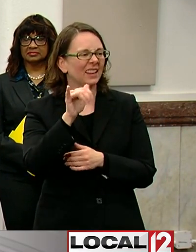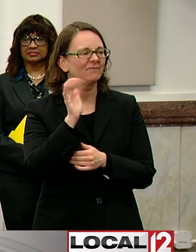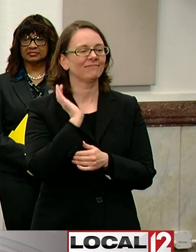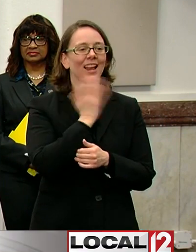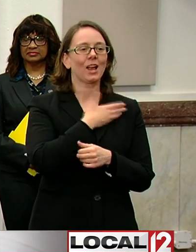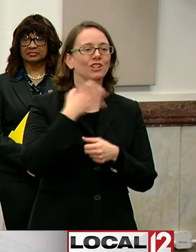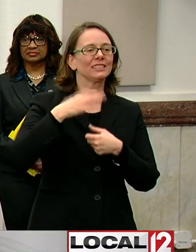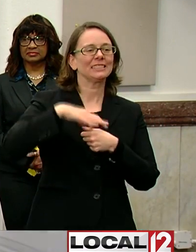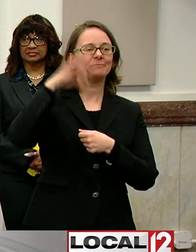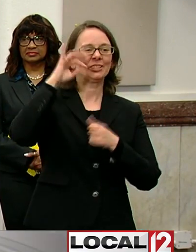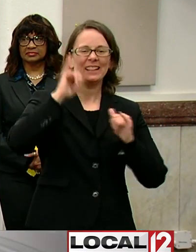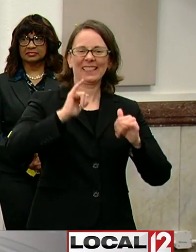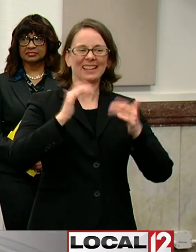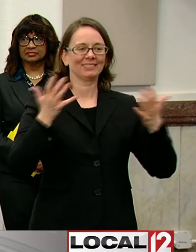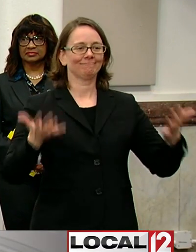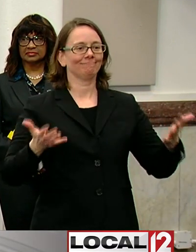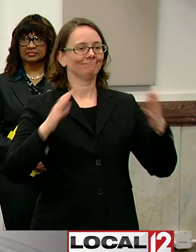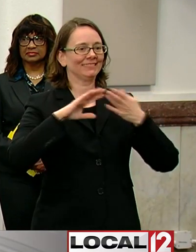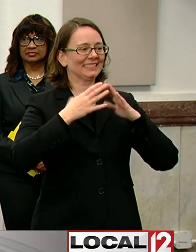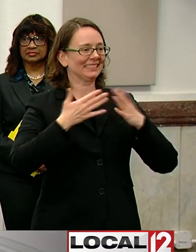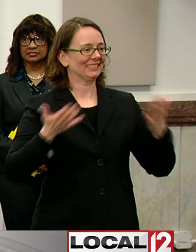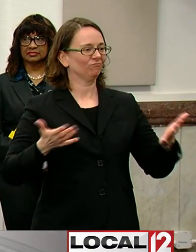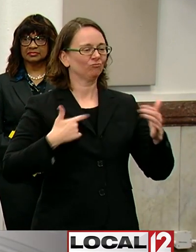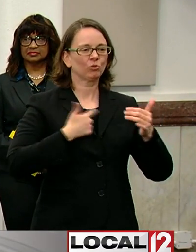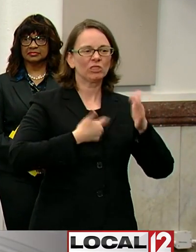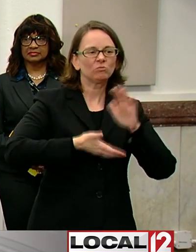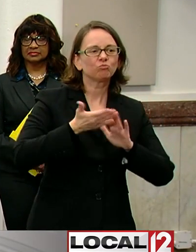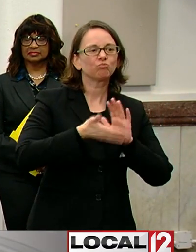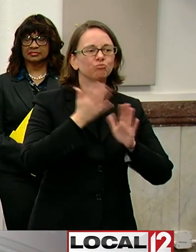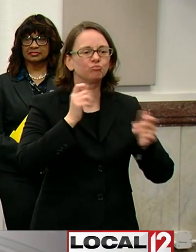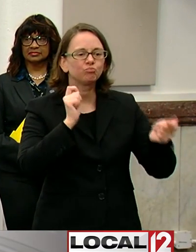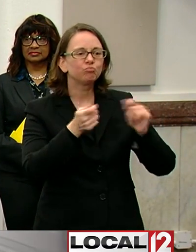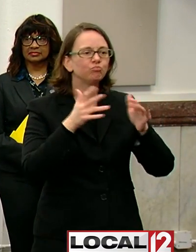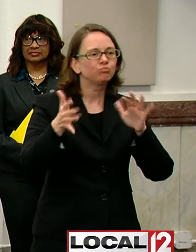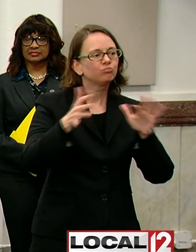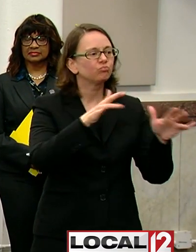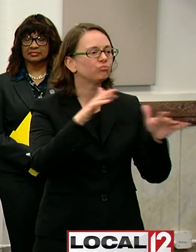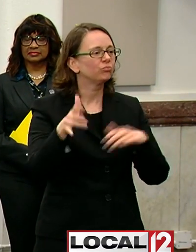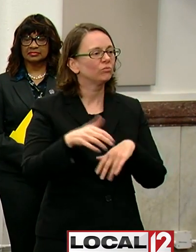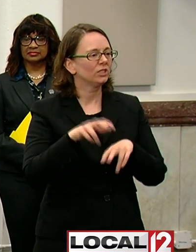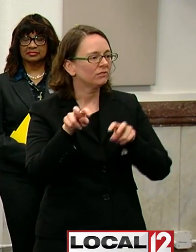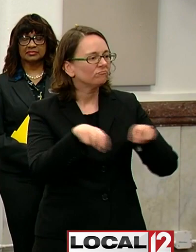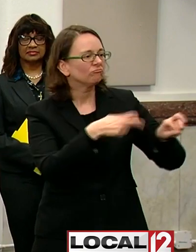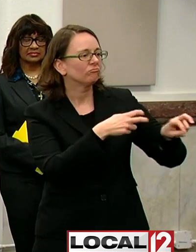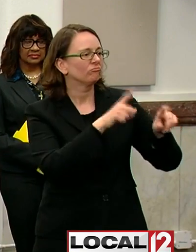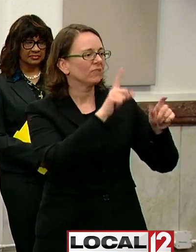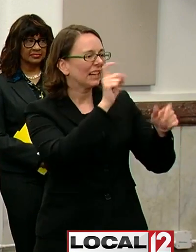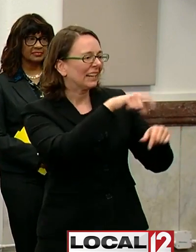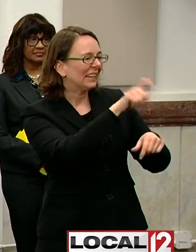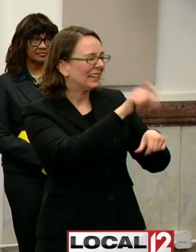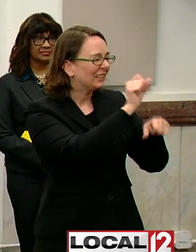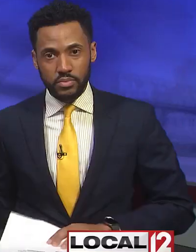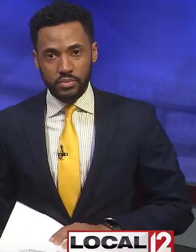operating, which is to transition to the jobs that are needed now.